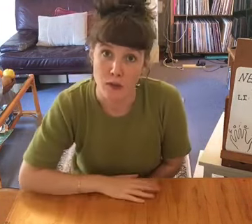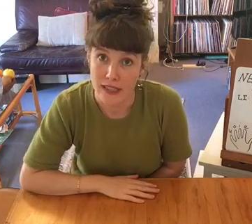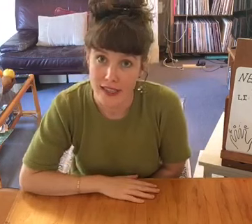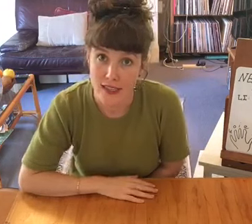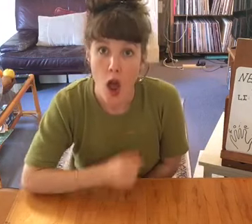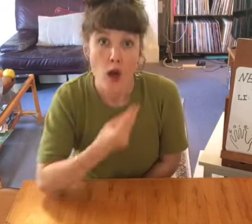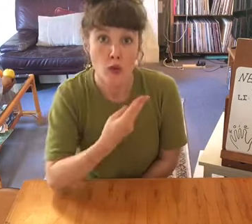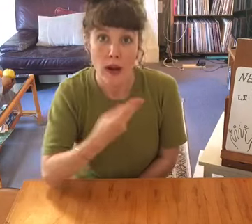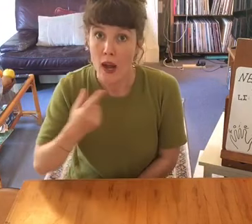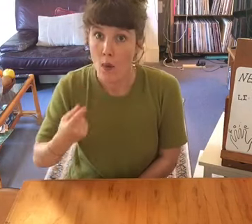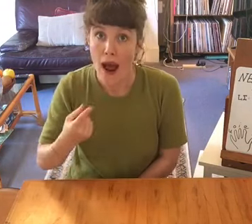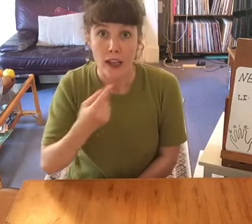this.